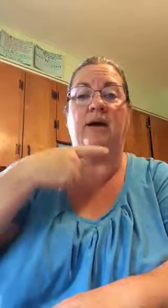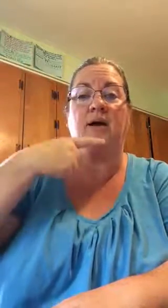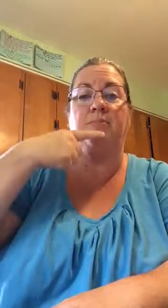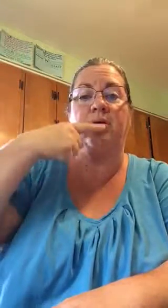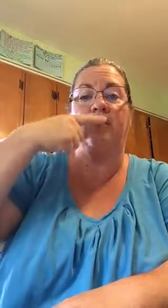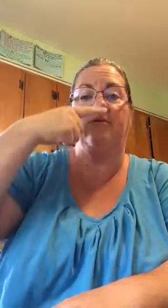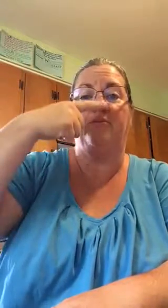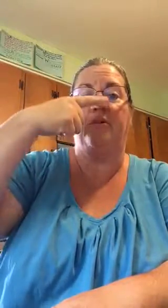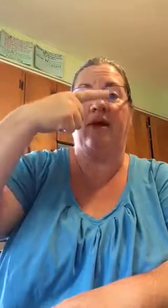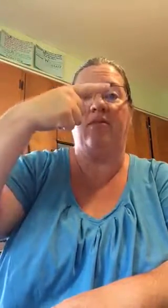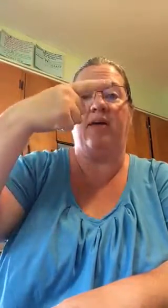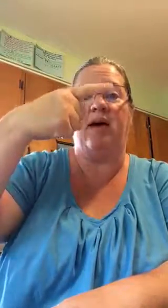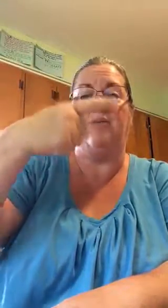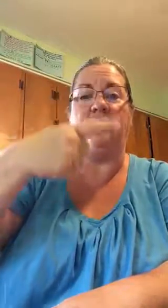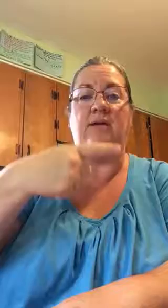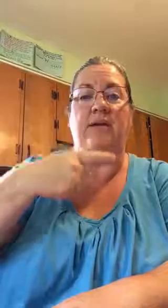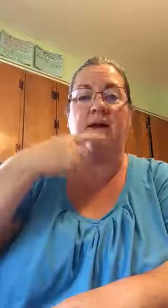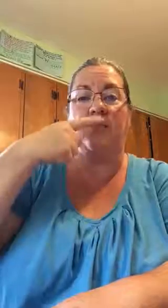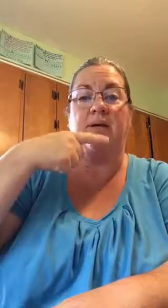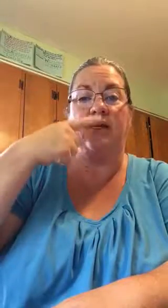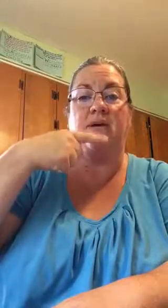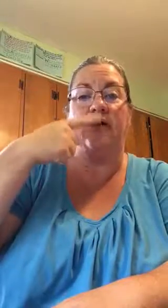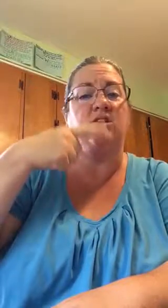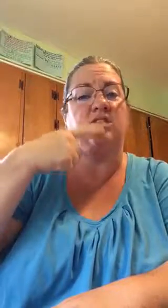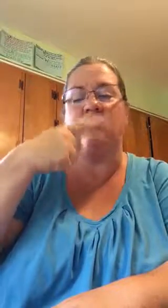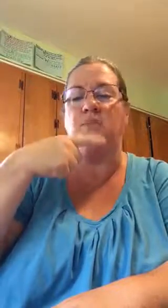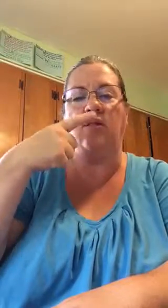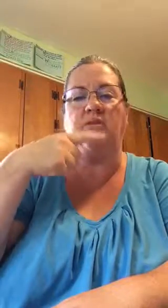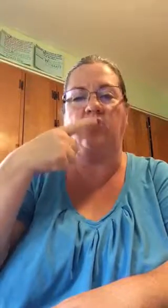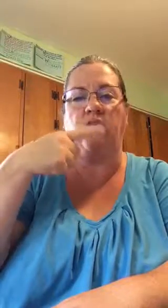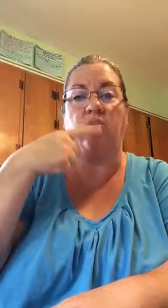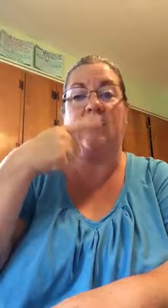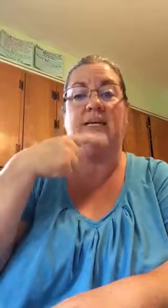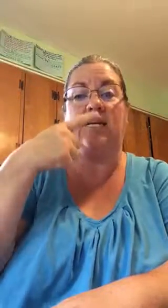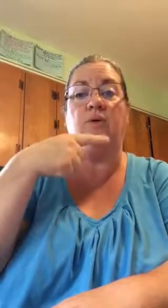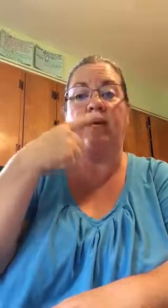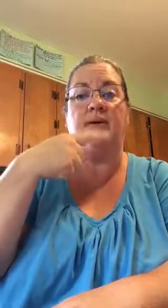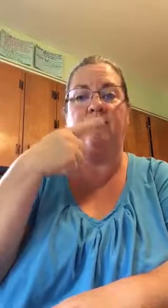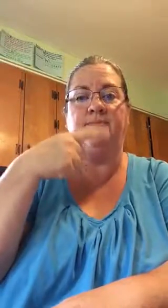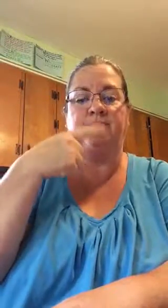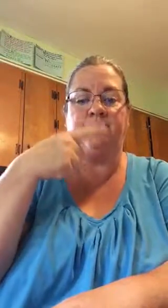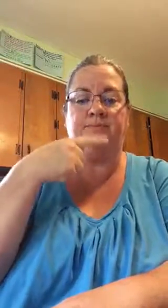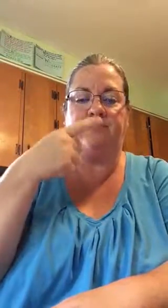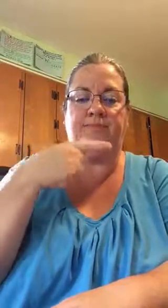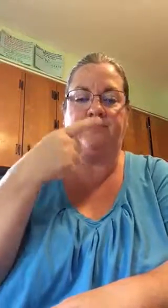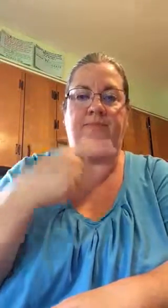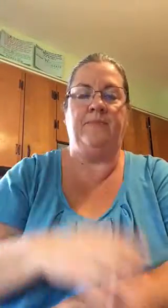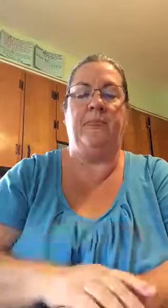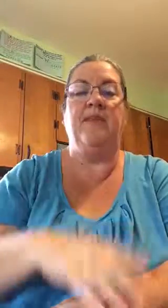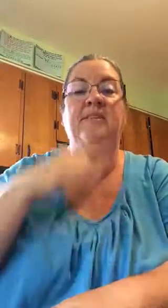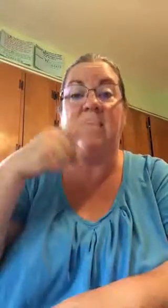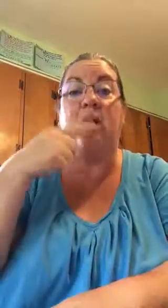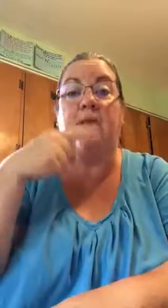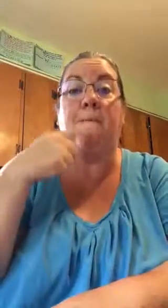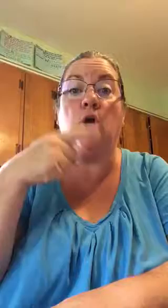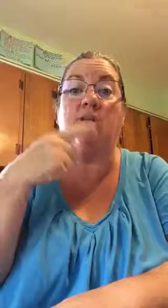up. From your mouth out and back up. Hearing is just a small little circle. Hearing. This is a hearing